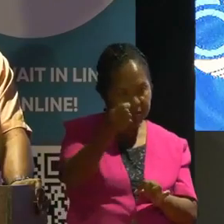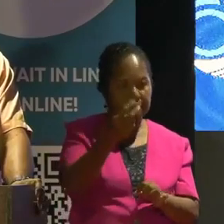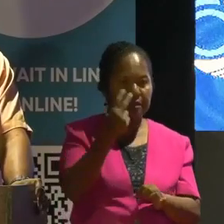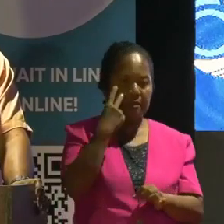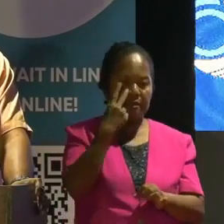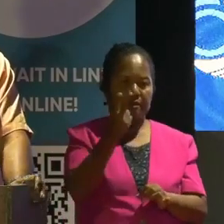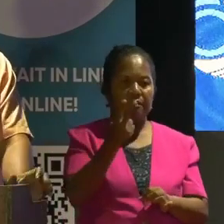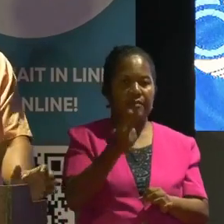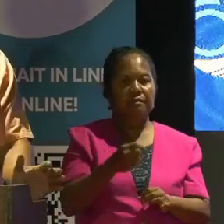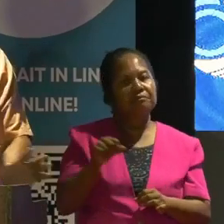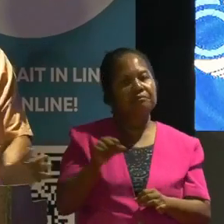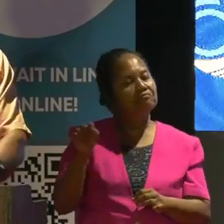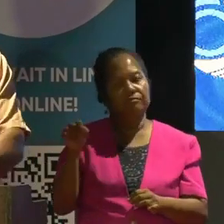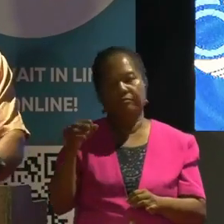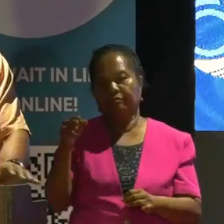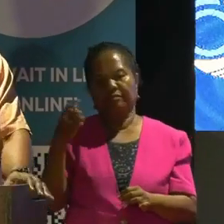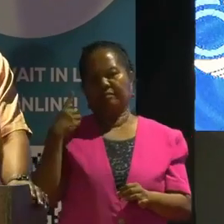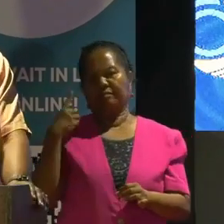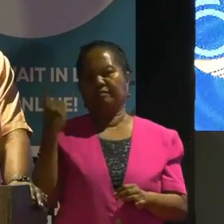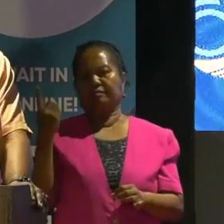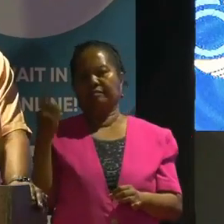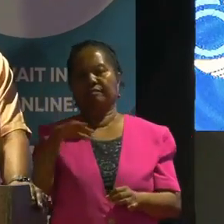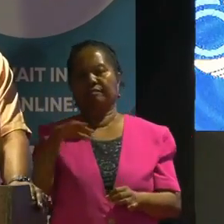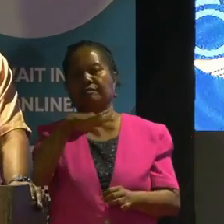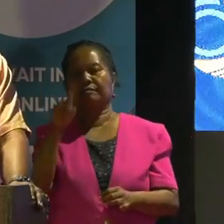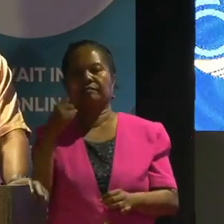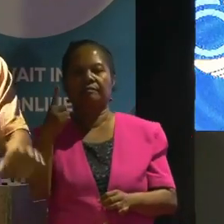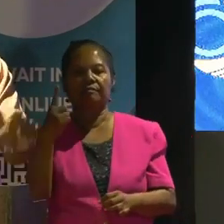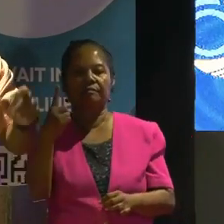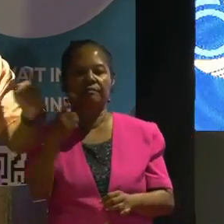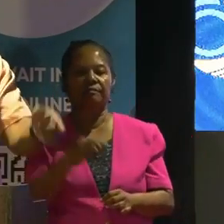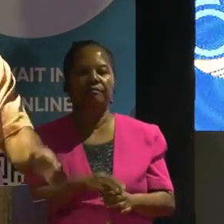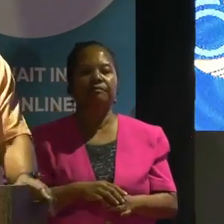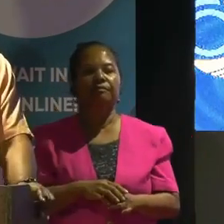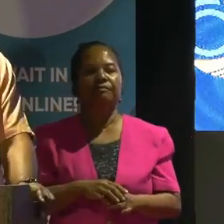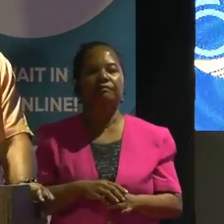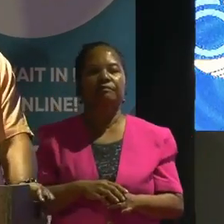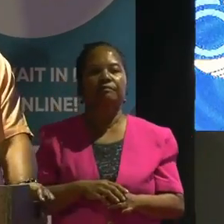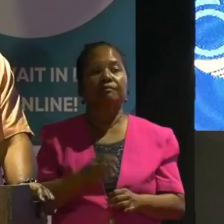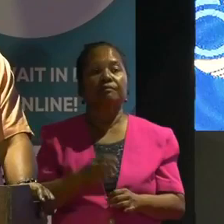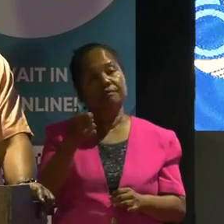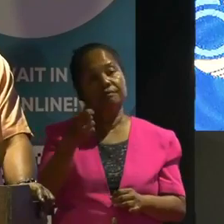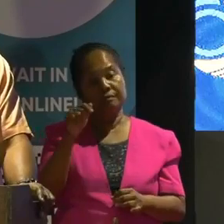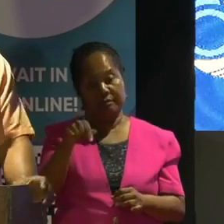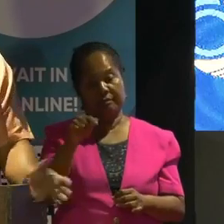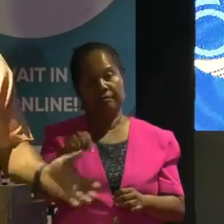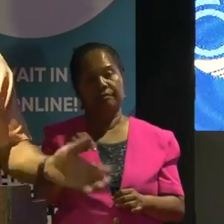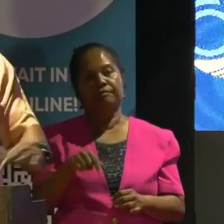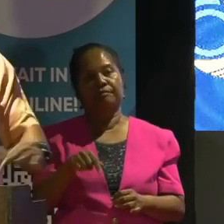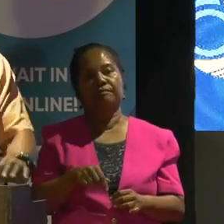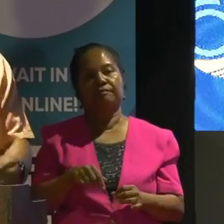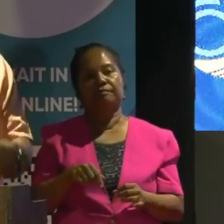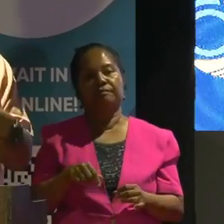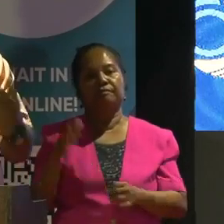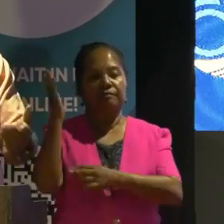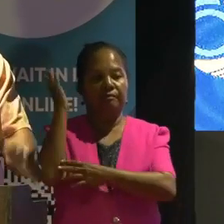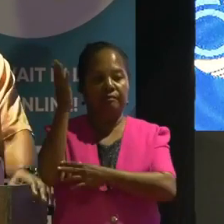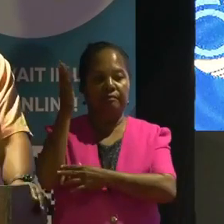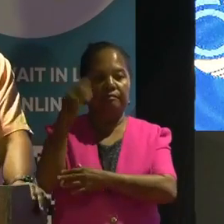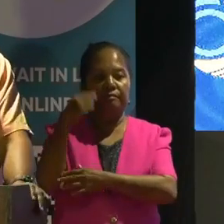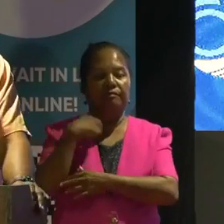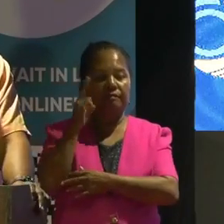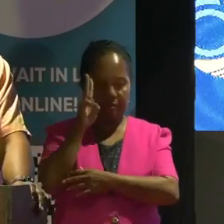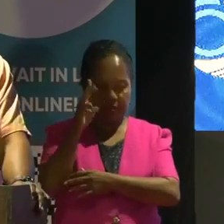see. It might not apply to everyone. So after all this last session, you can look in plan and